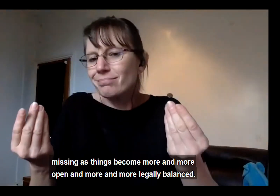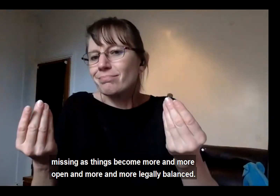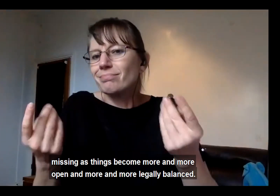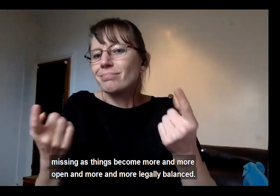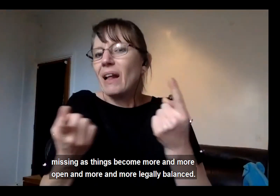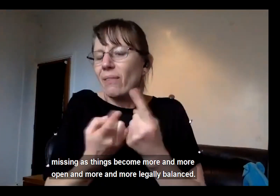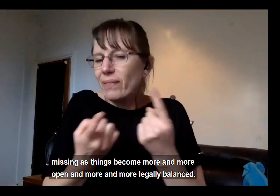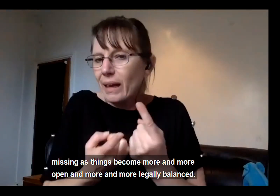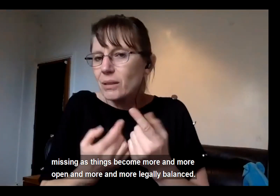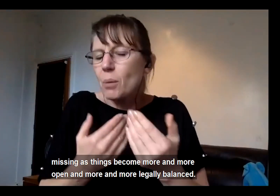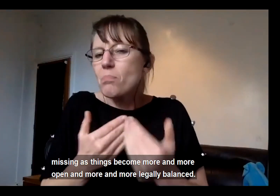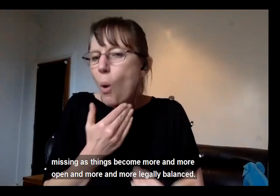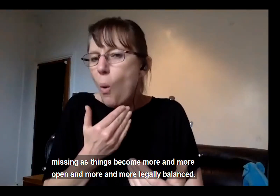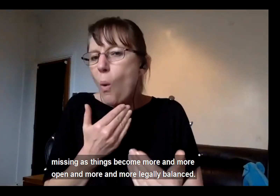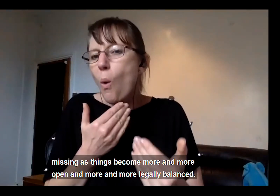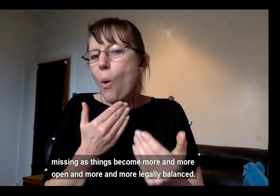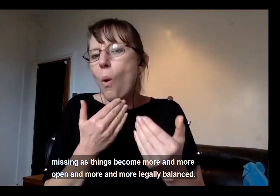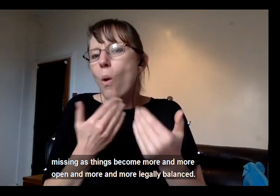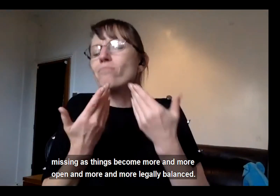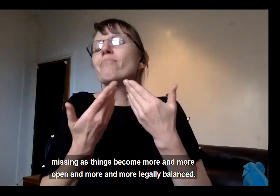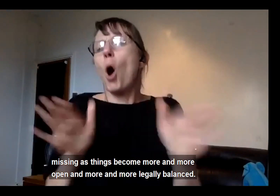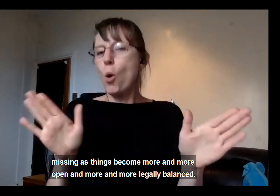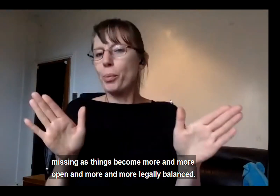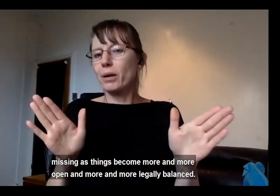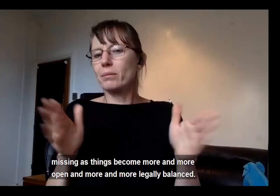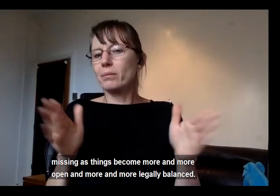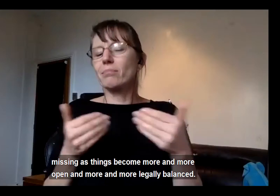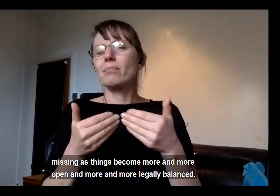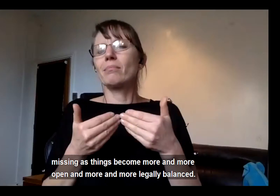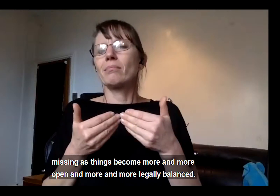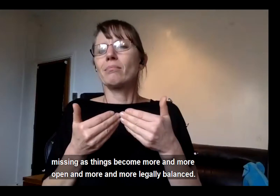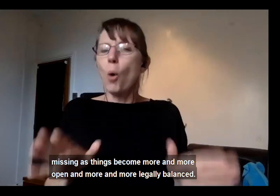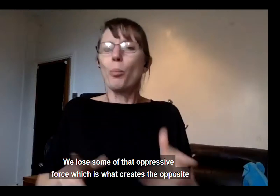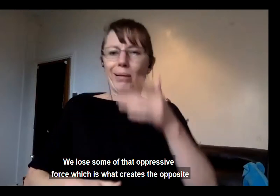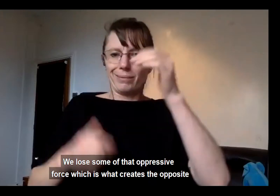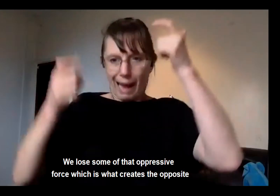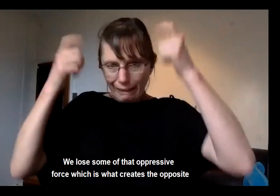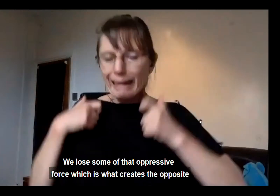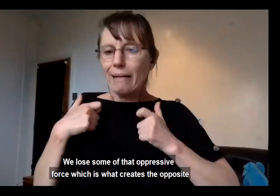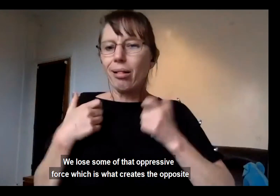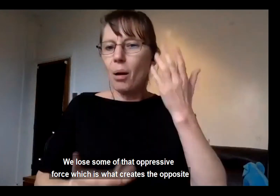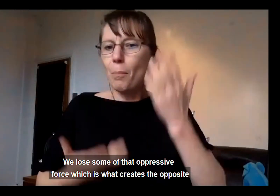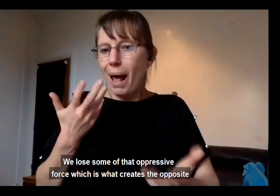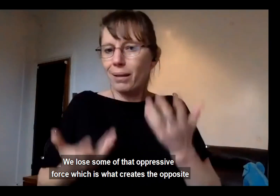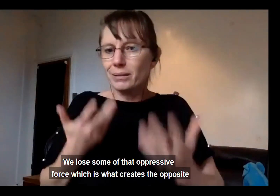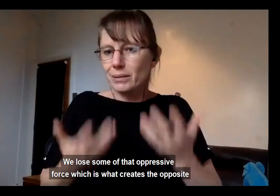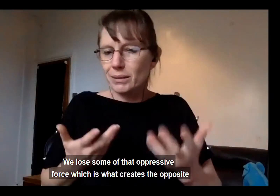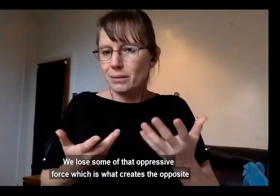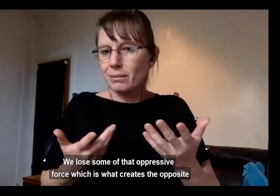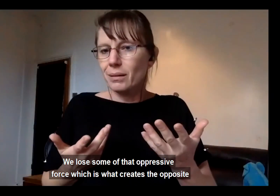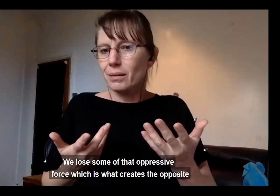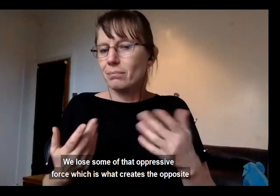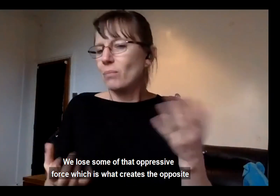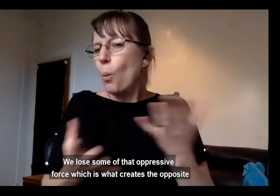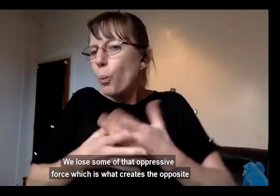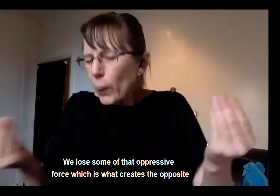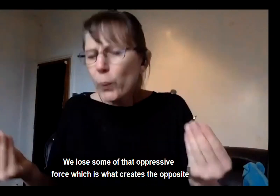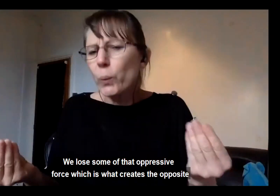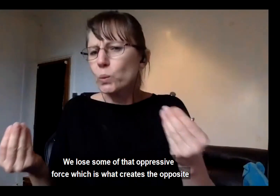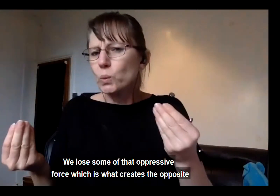more open and more legally balanced. We lose some of that